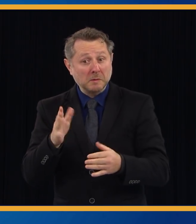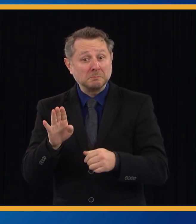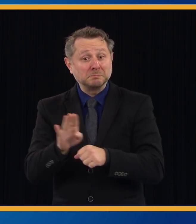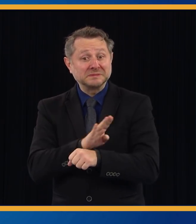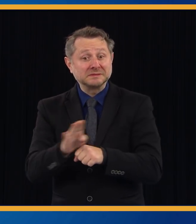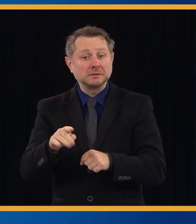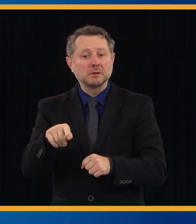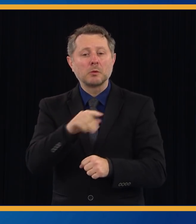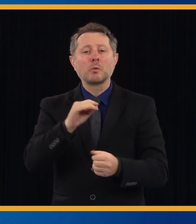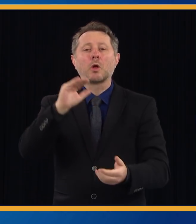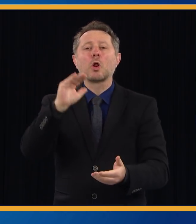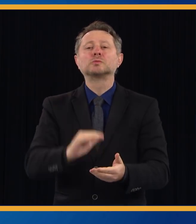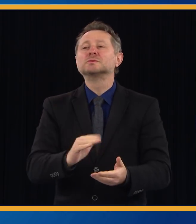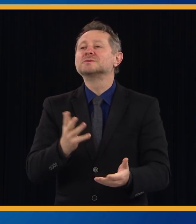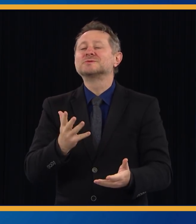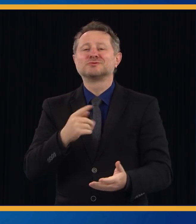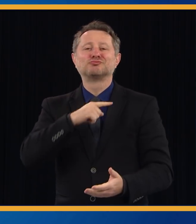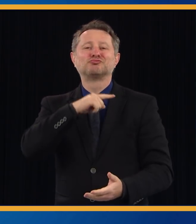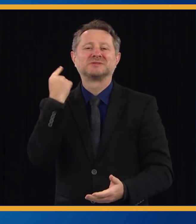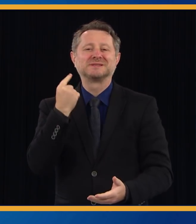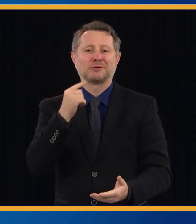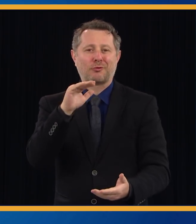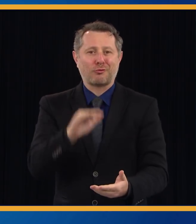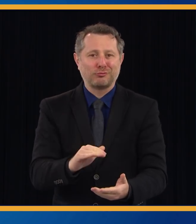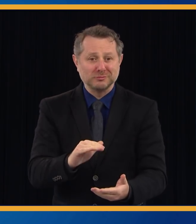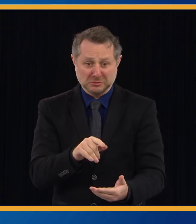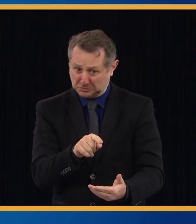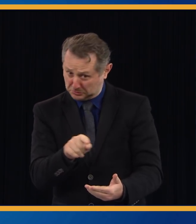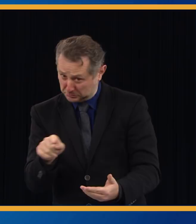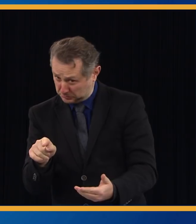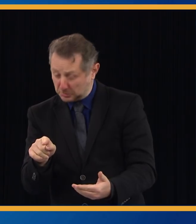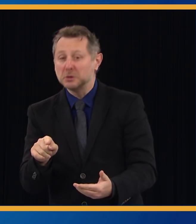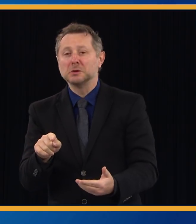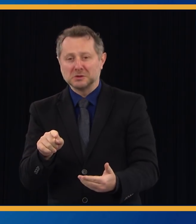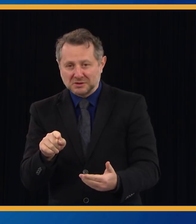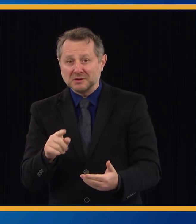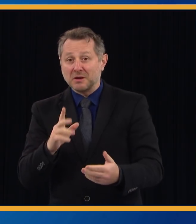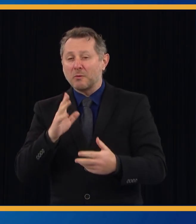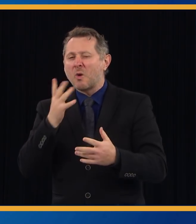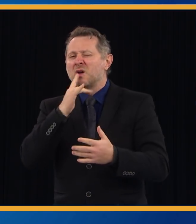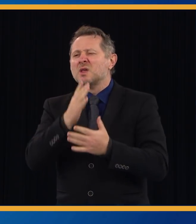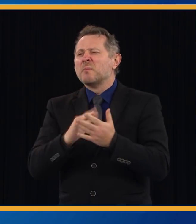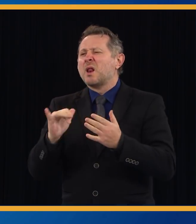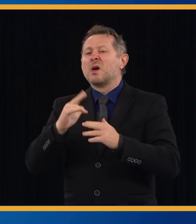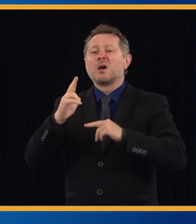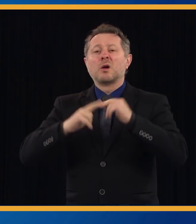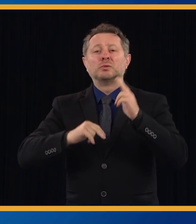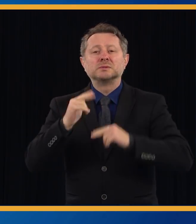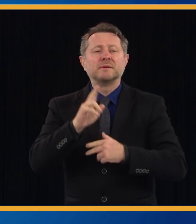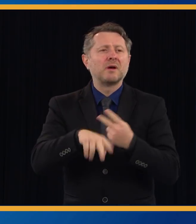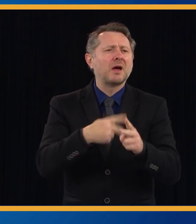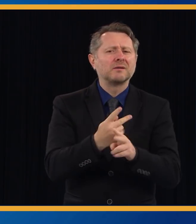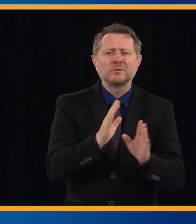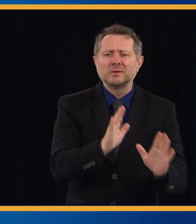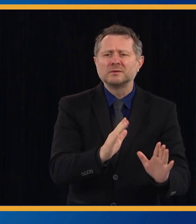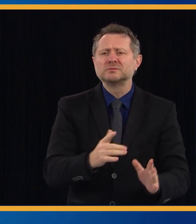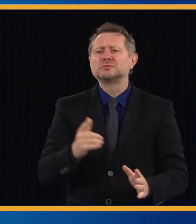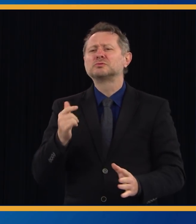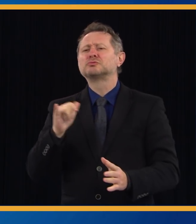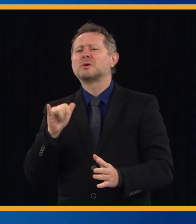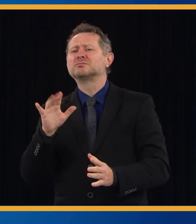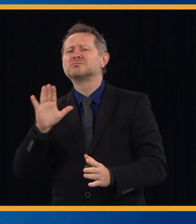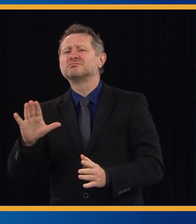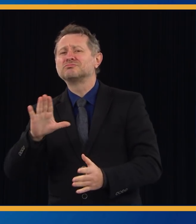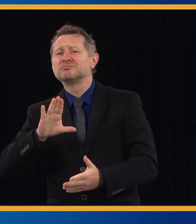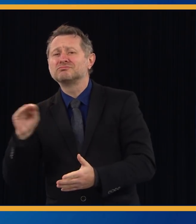low risk, right? There is a range of construction activities, there's a range of manufacturing activities, but those businesses